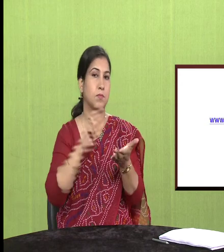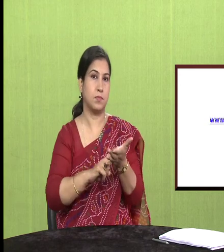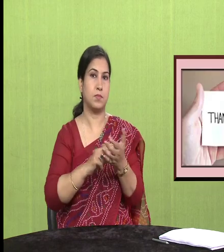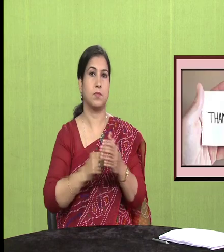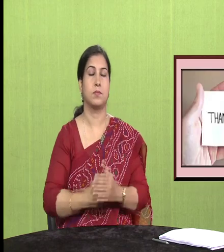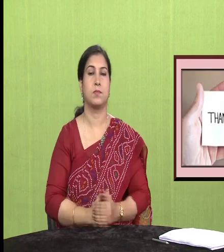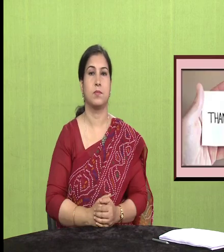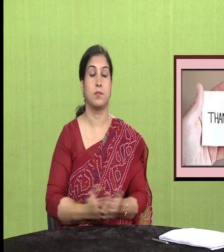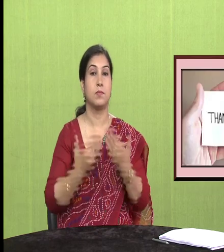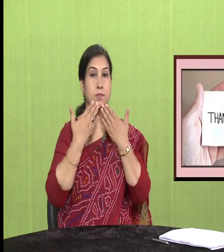Thank you.